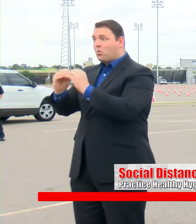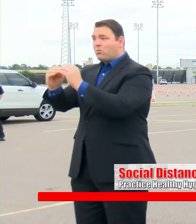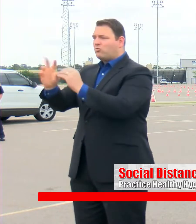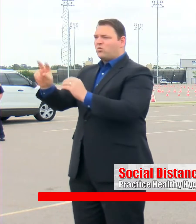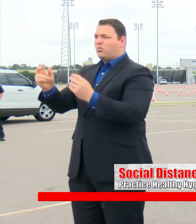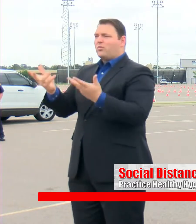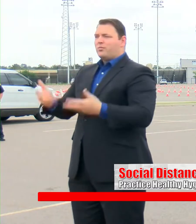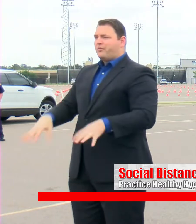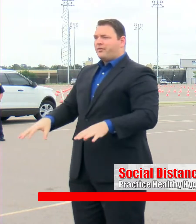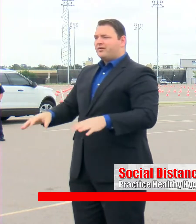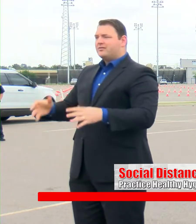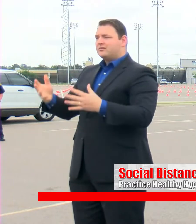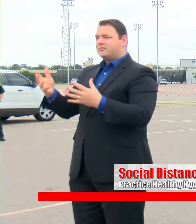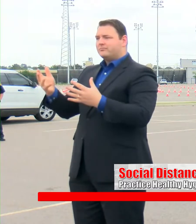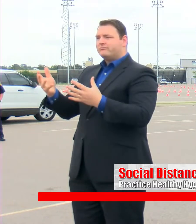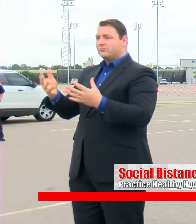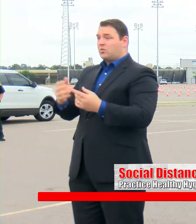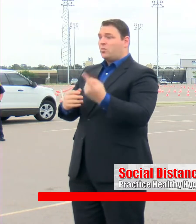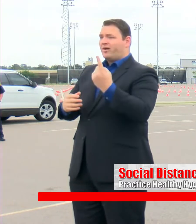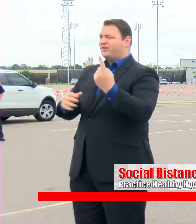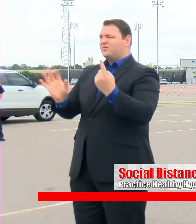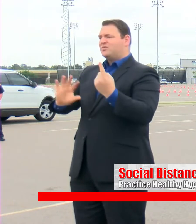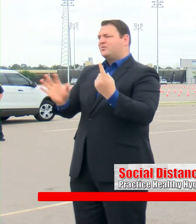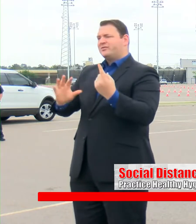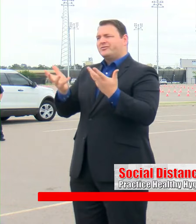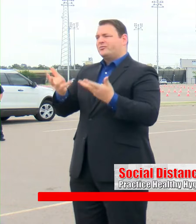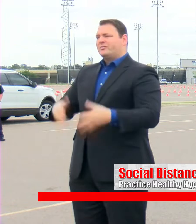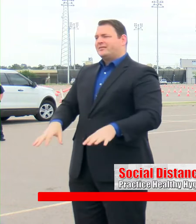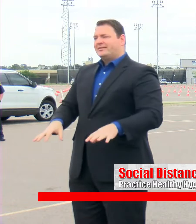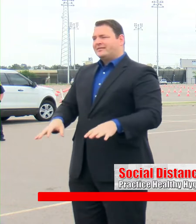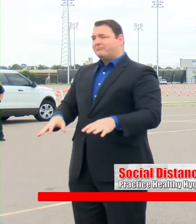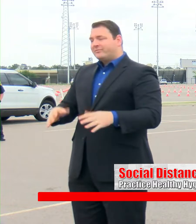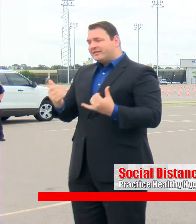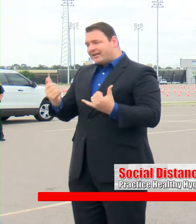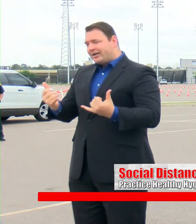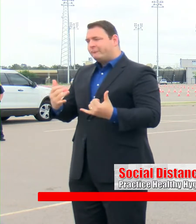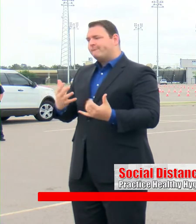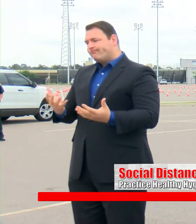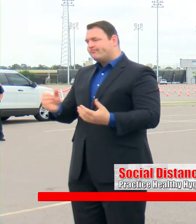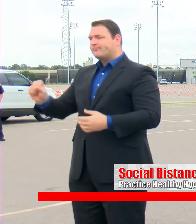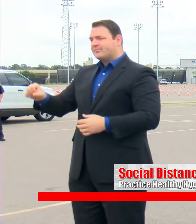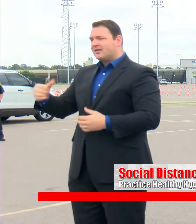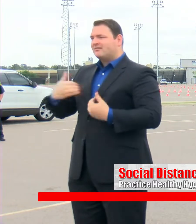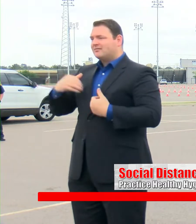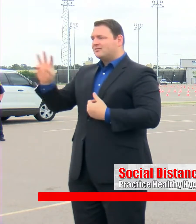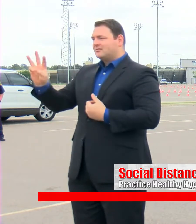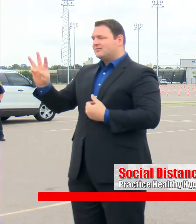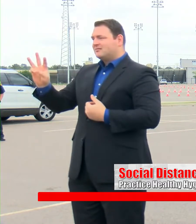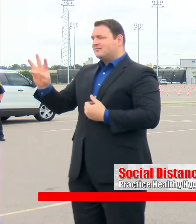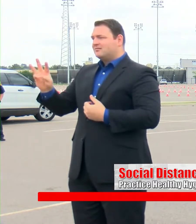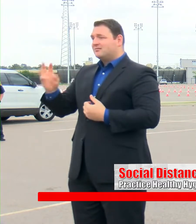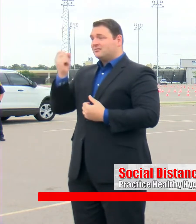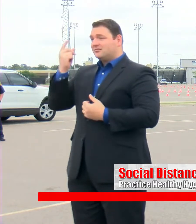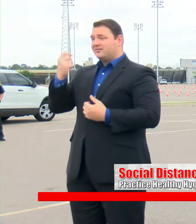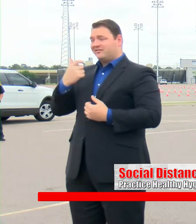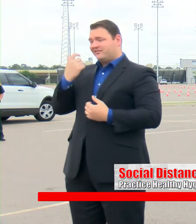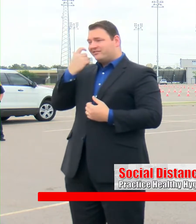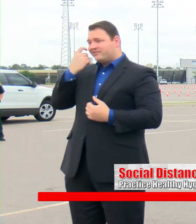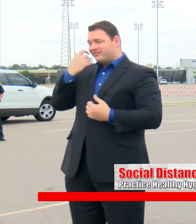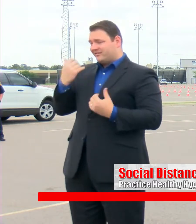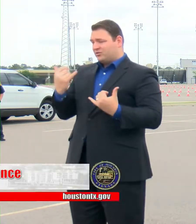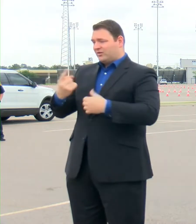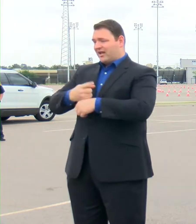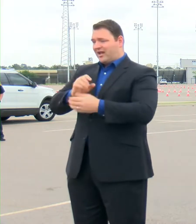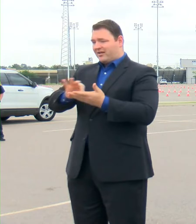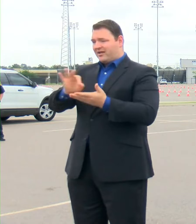person. 1 is too many. But the number, 6 deaths in the city of Houston, 48 more confirmed cases today,